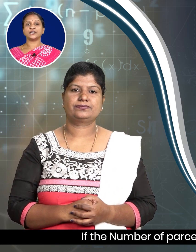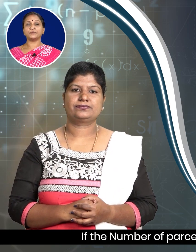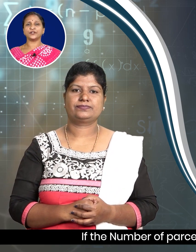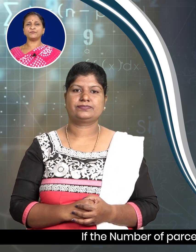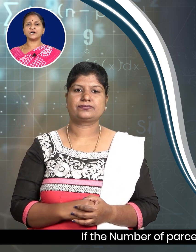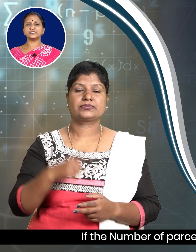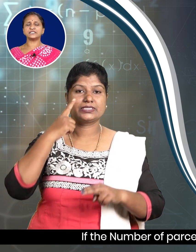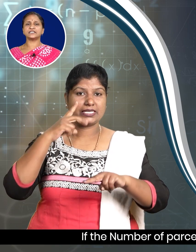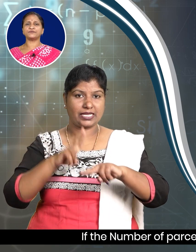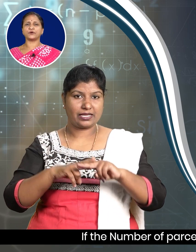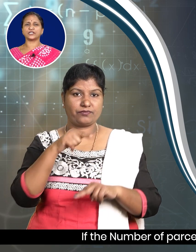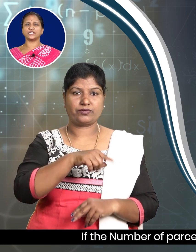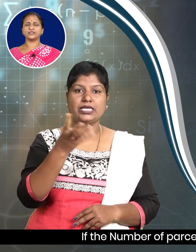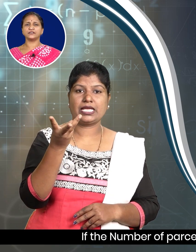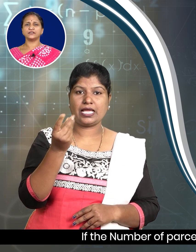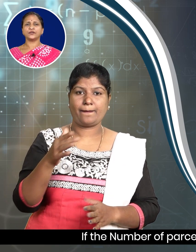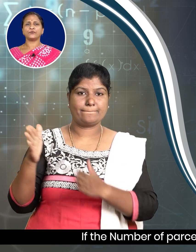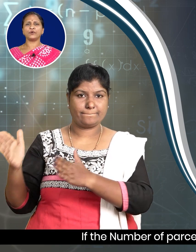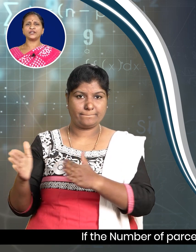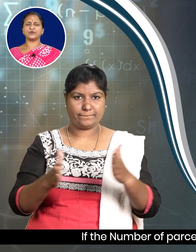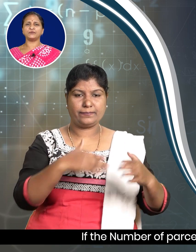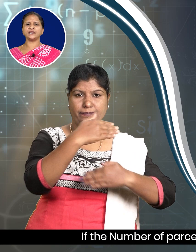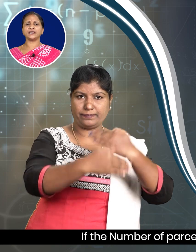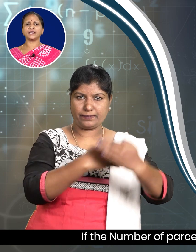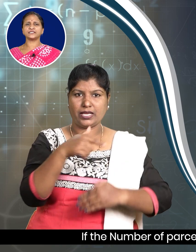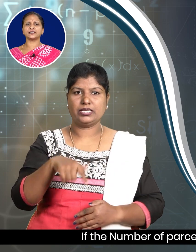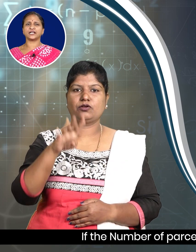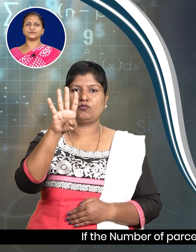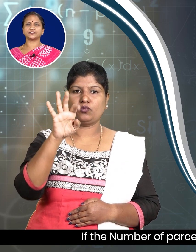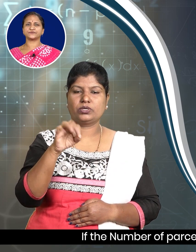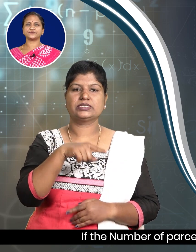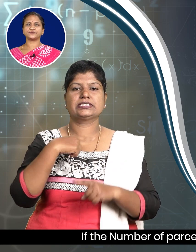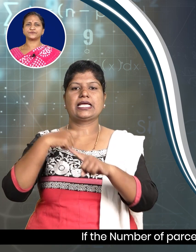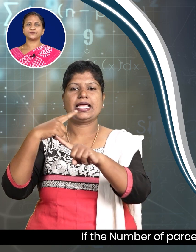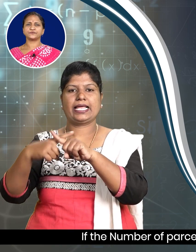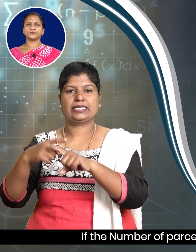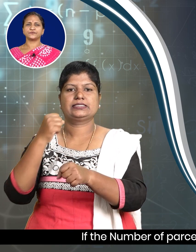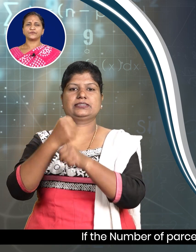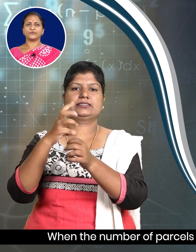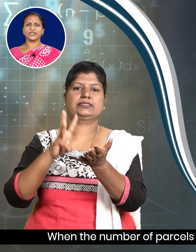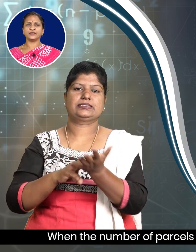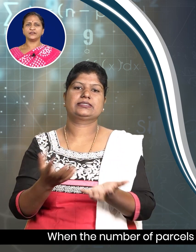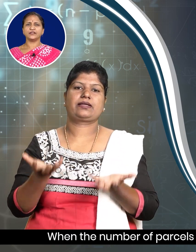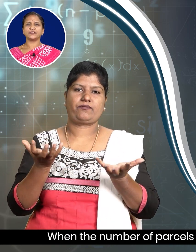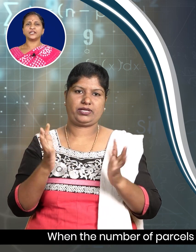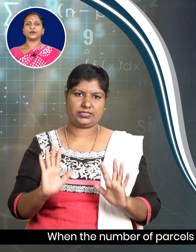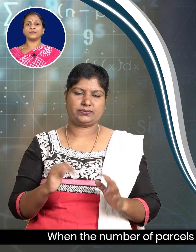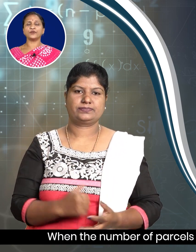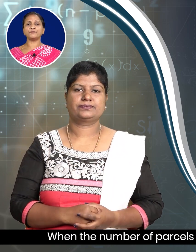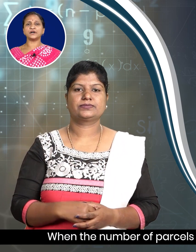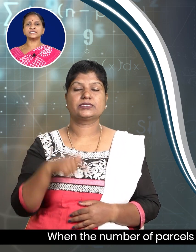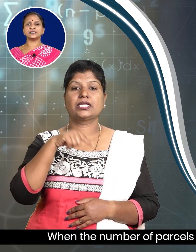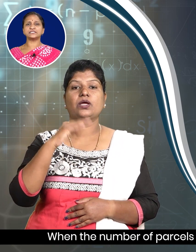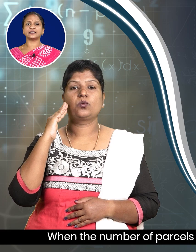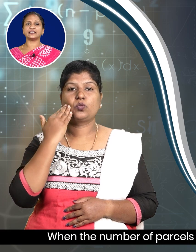If the number of parcels are 40, weight will be x grams. When the number